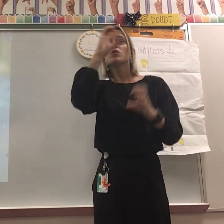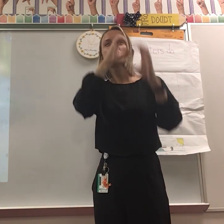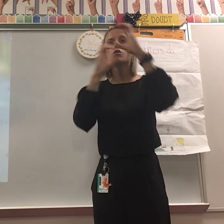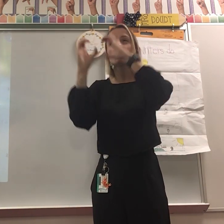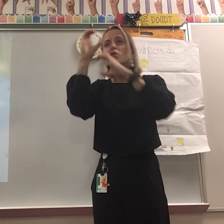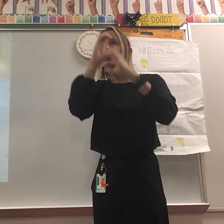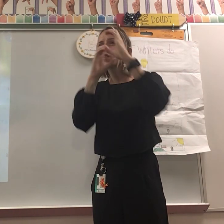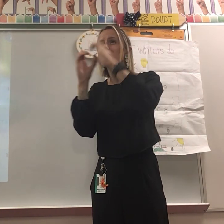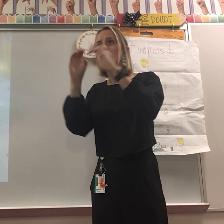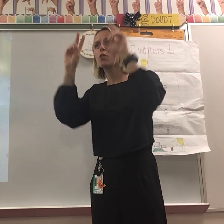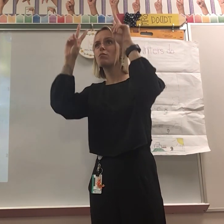Dasha, do you have one?